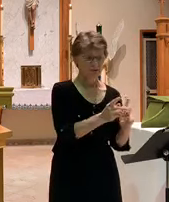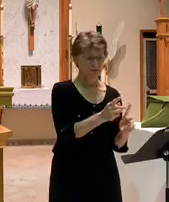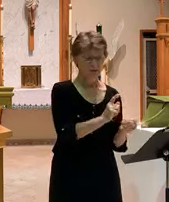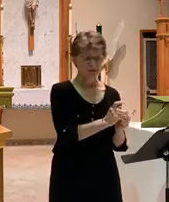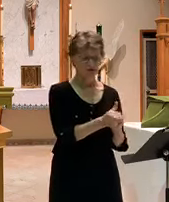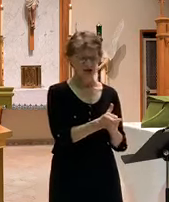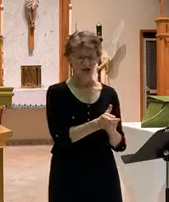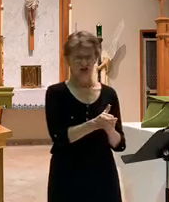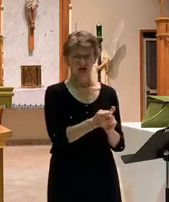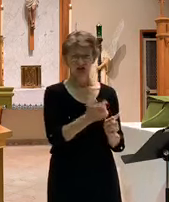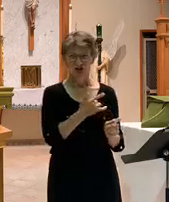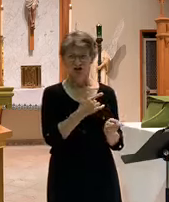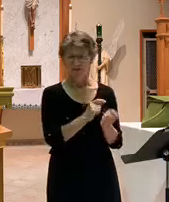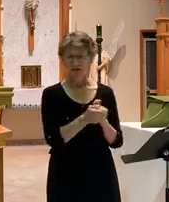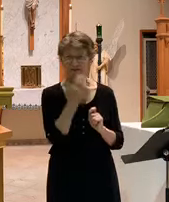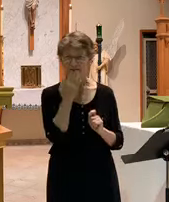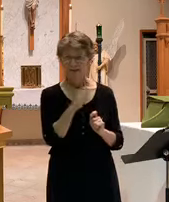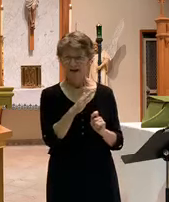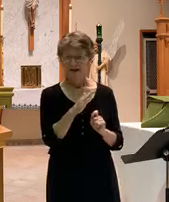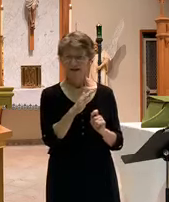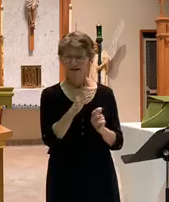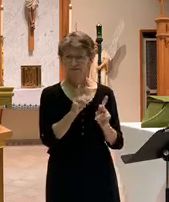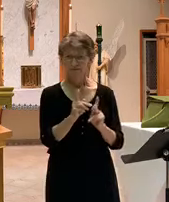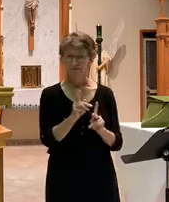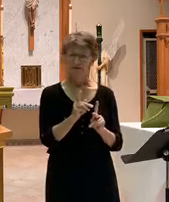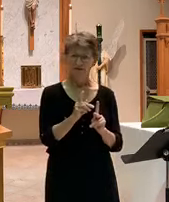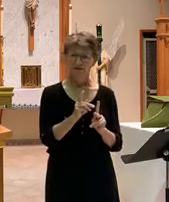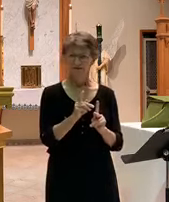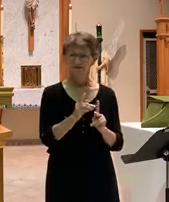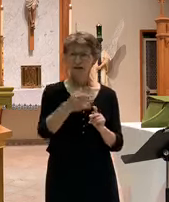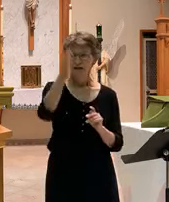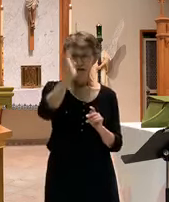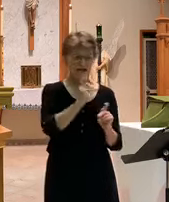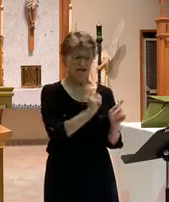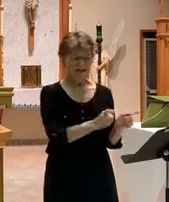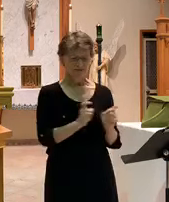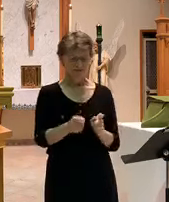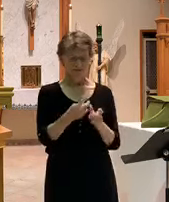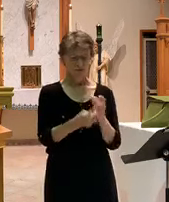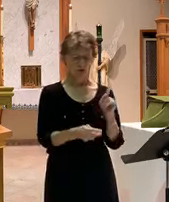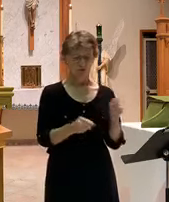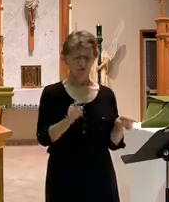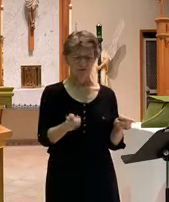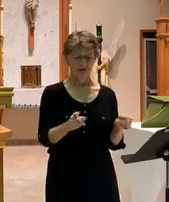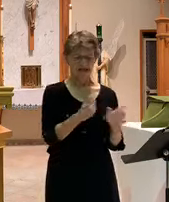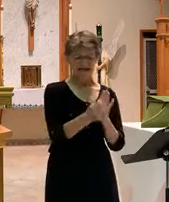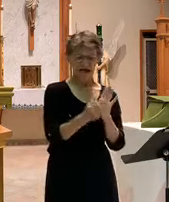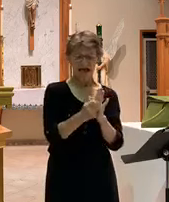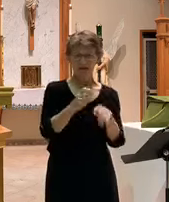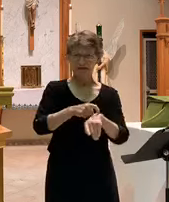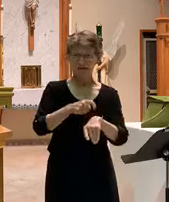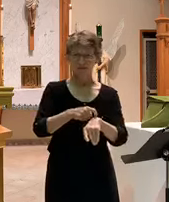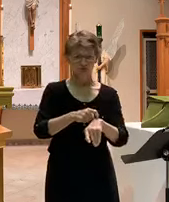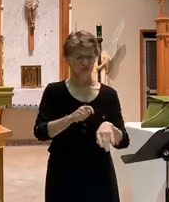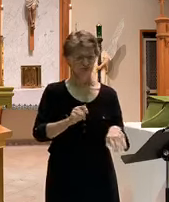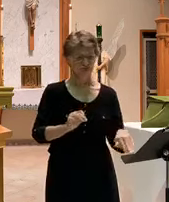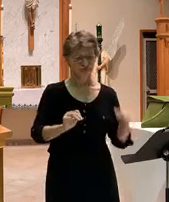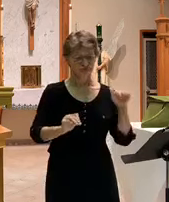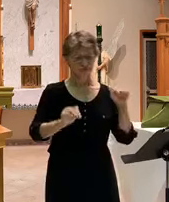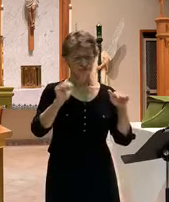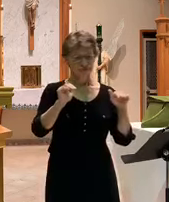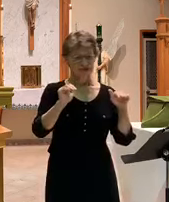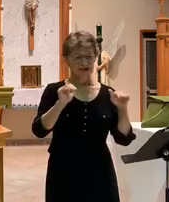But there's that mercy of God that's giving the time for those to repent. And for us, too, when we sin, we're